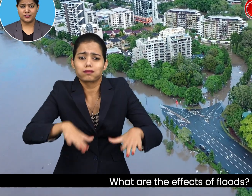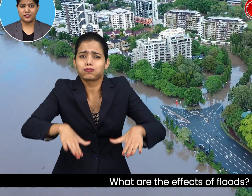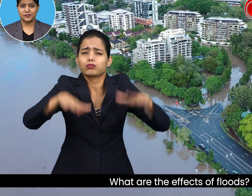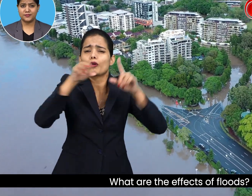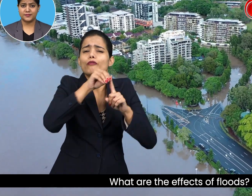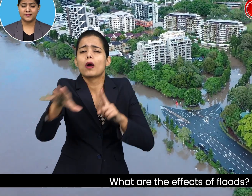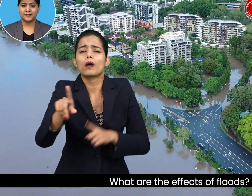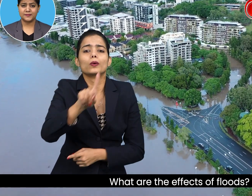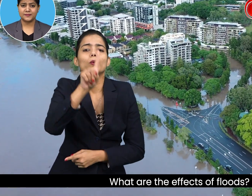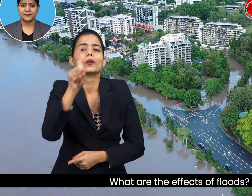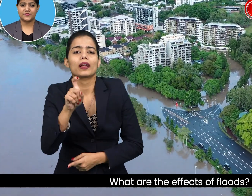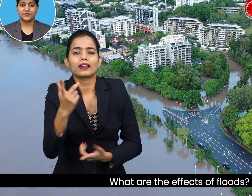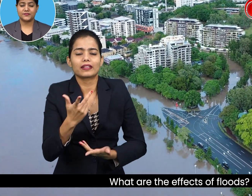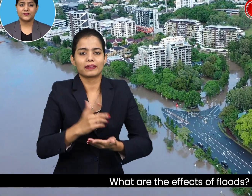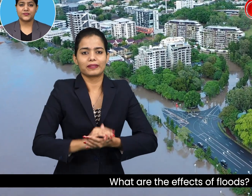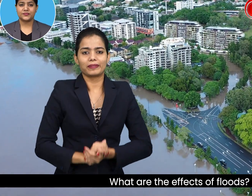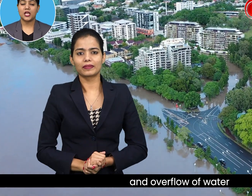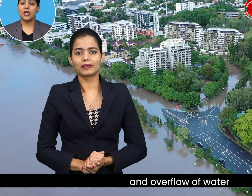of floods?